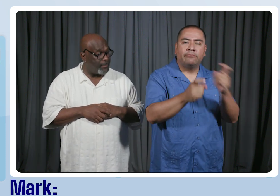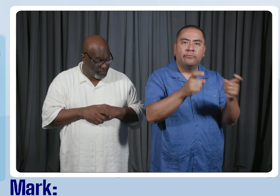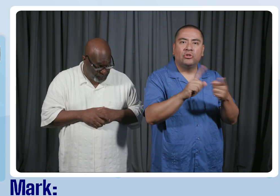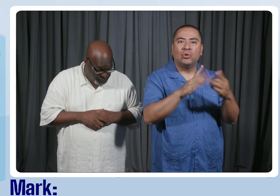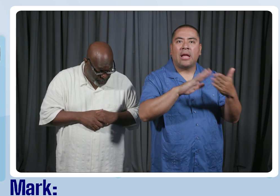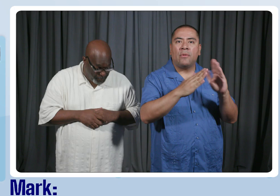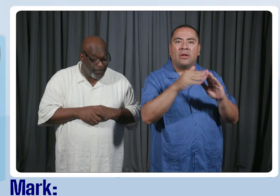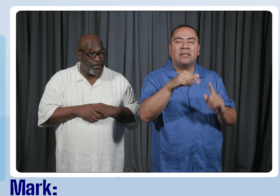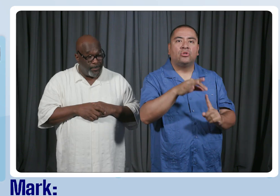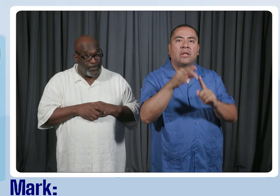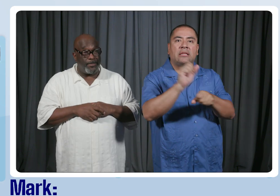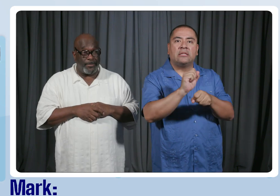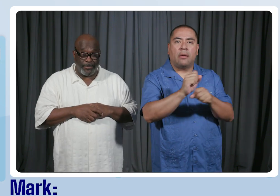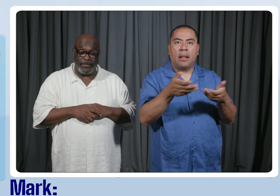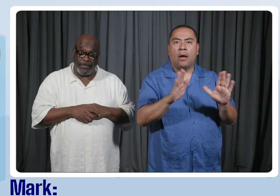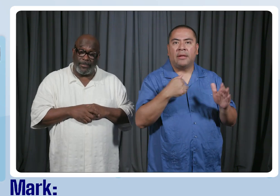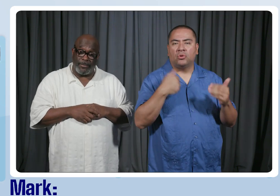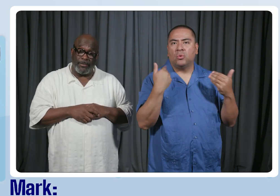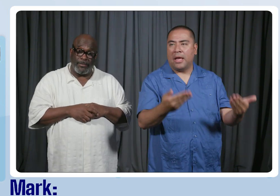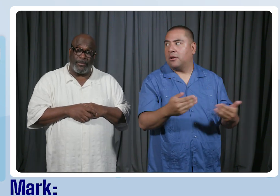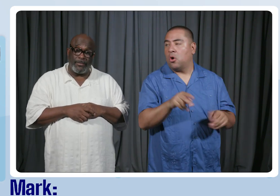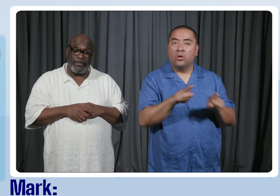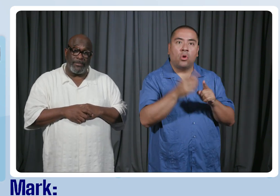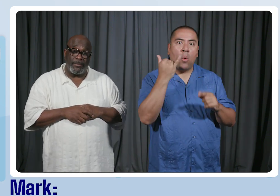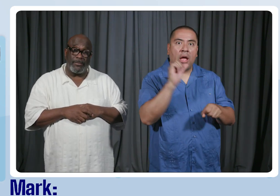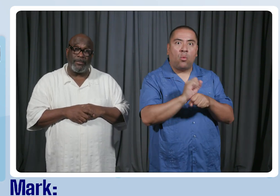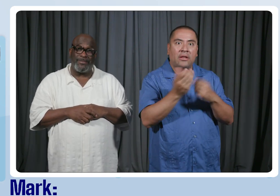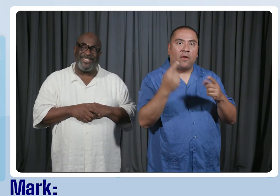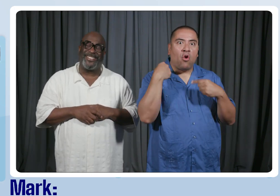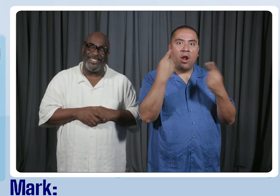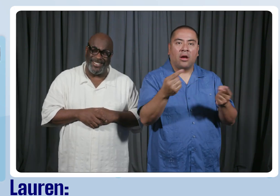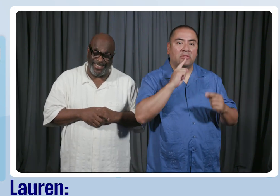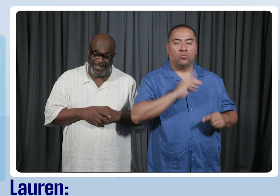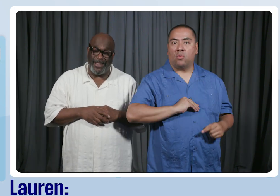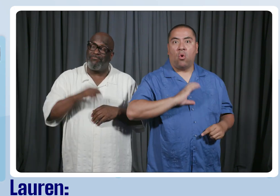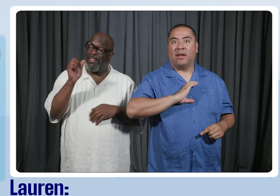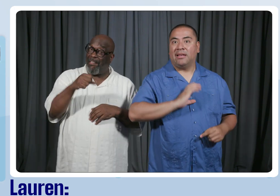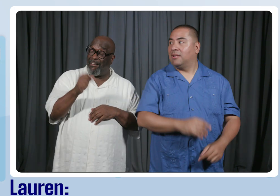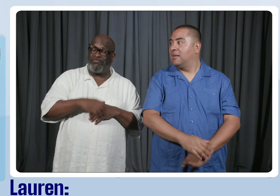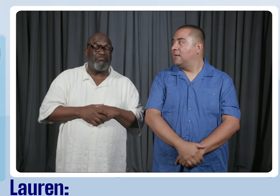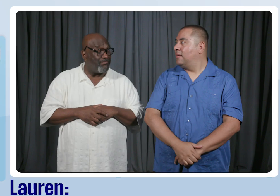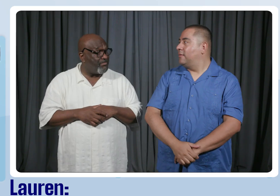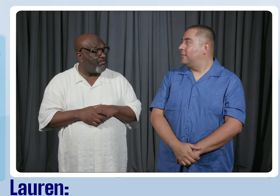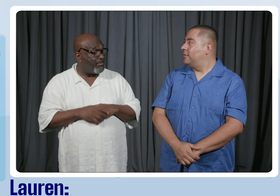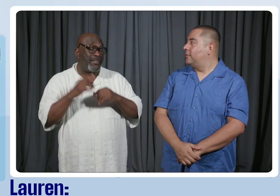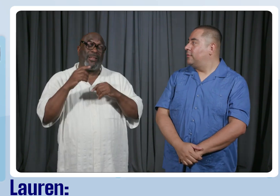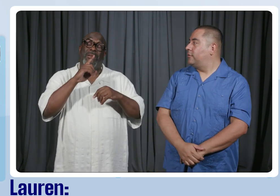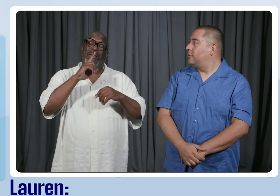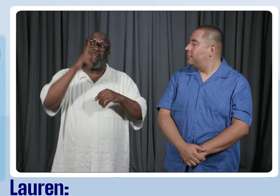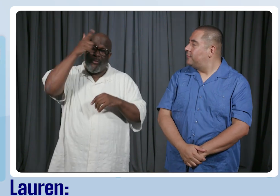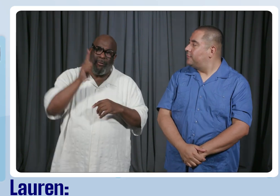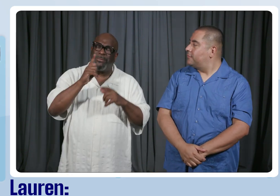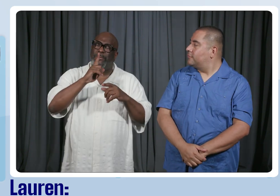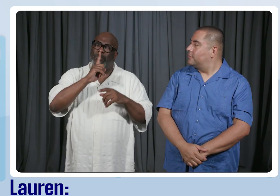one of those unique jobs that allowed me to do that, which is also why I've worked here so long. It's rewarding. Yeah. It's been really fun to have you